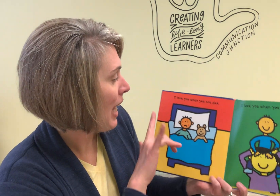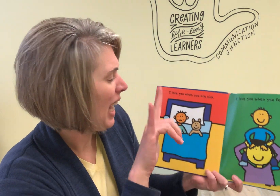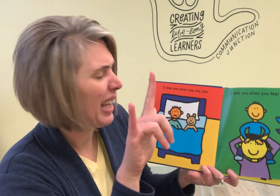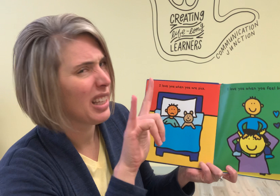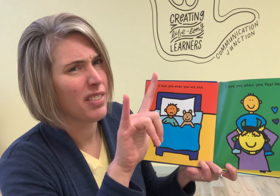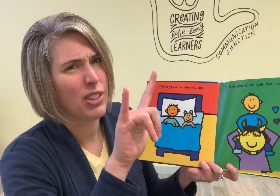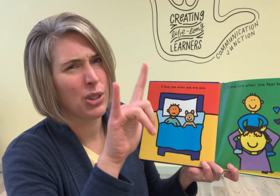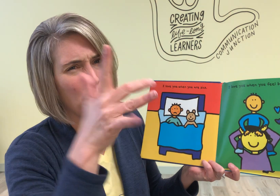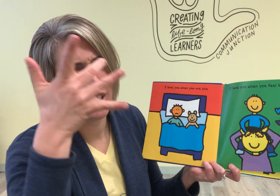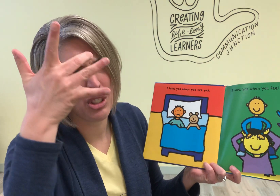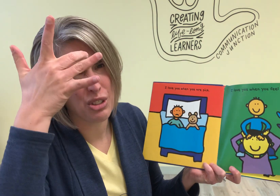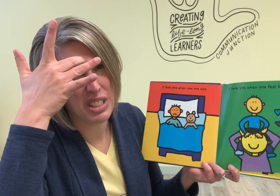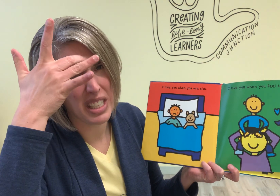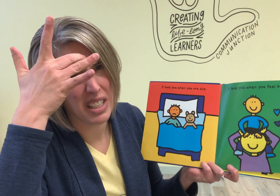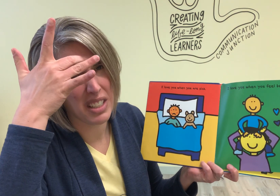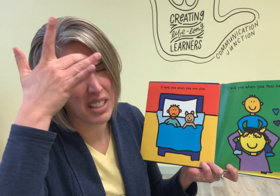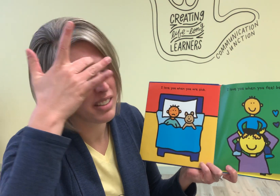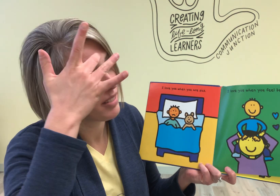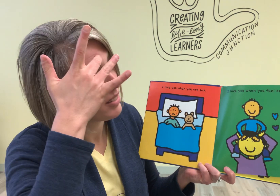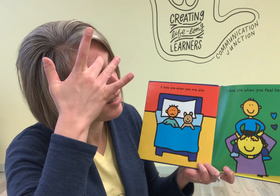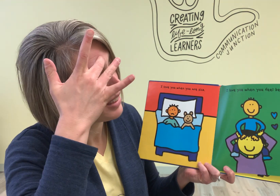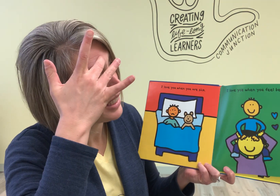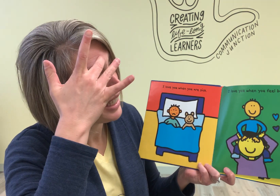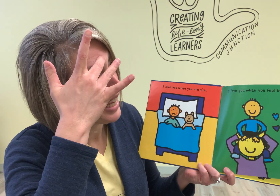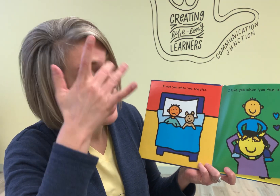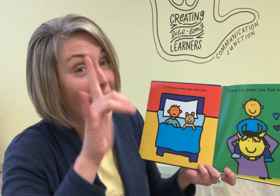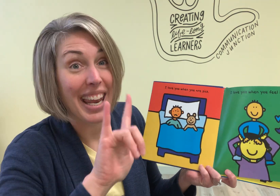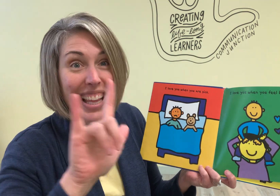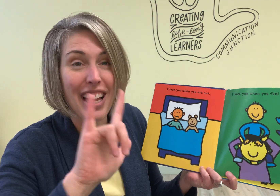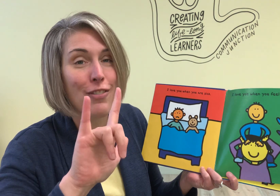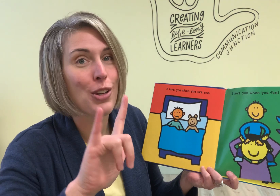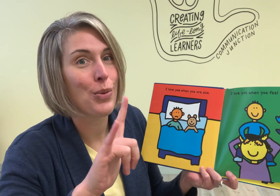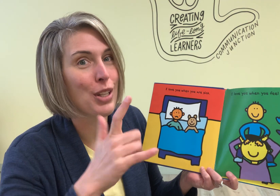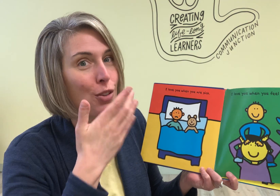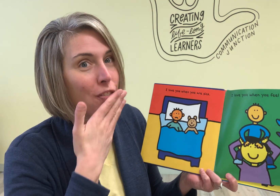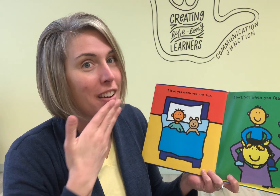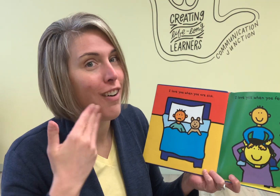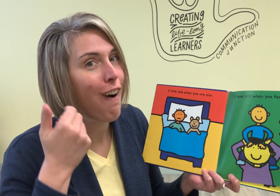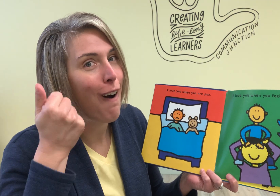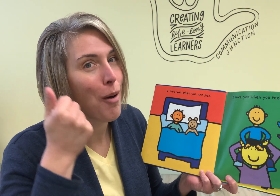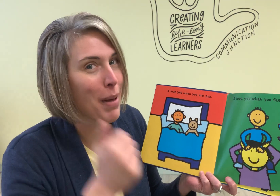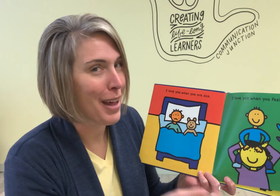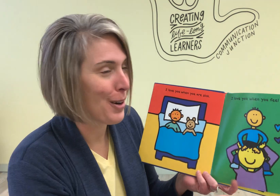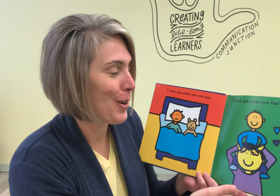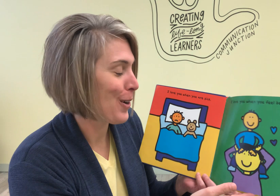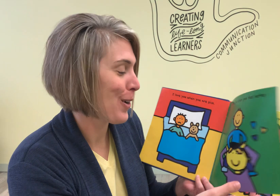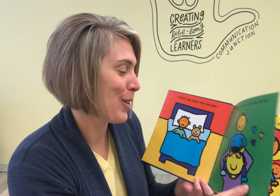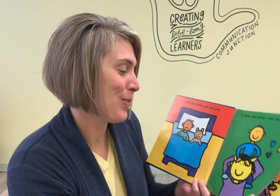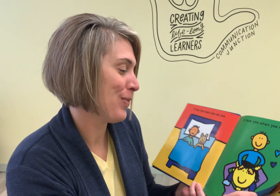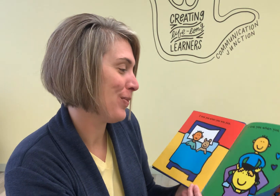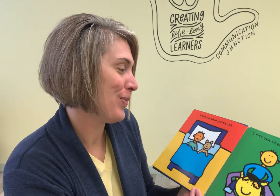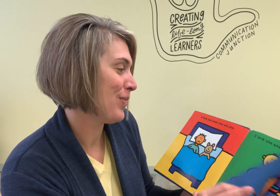I love you when you're sick. And I love you when you feel all better.